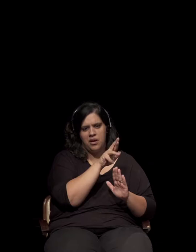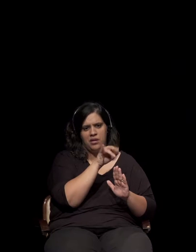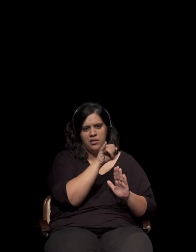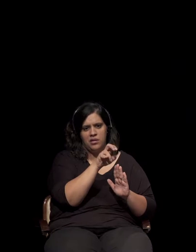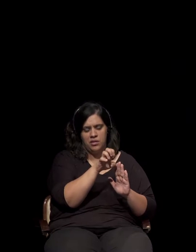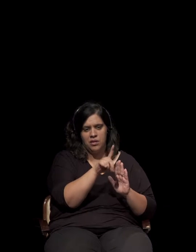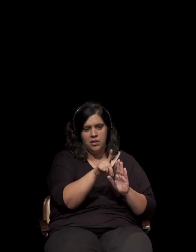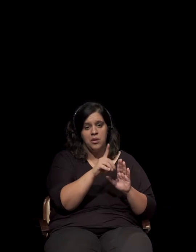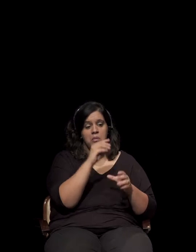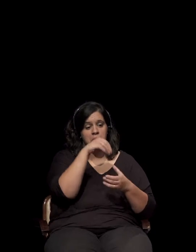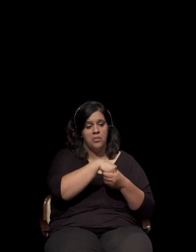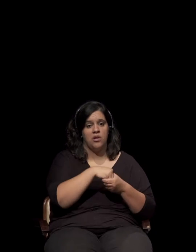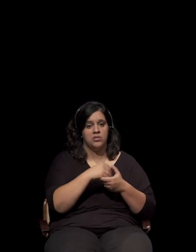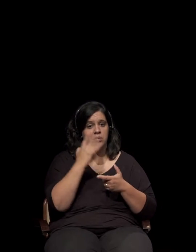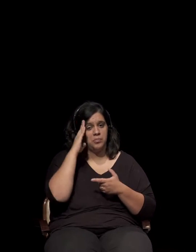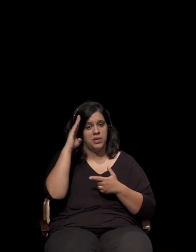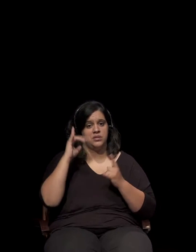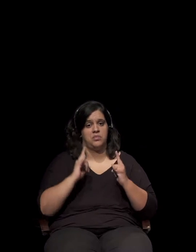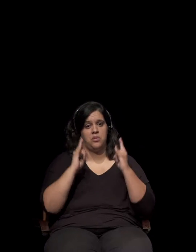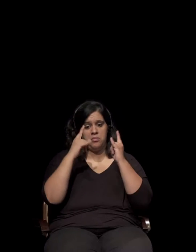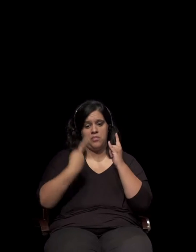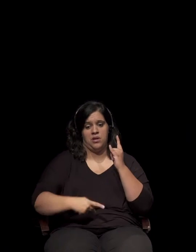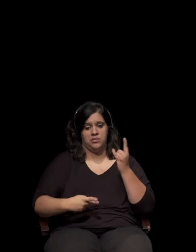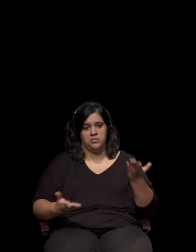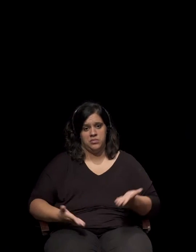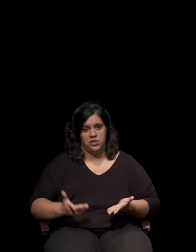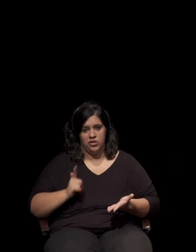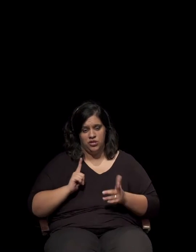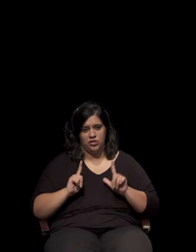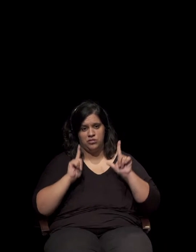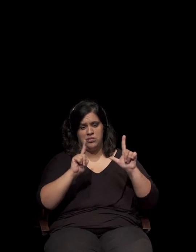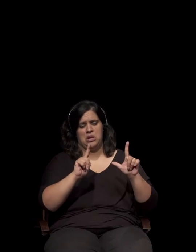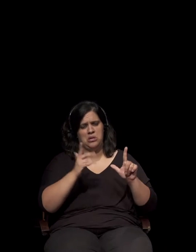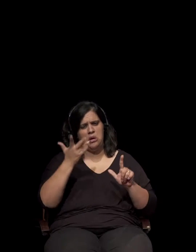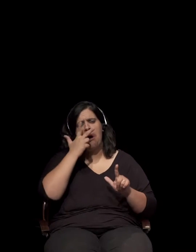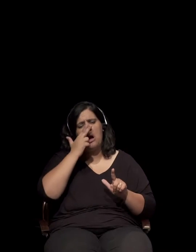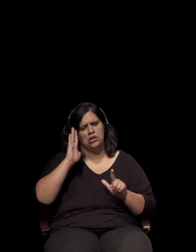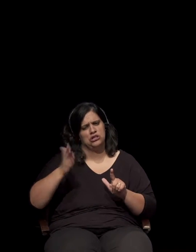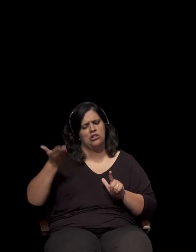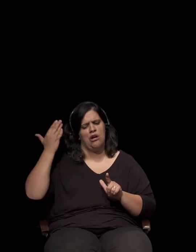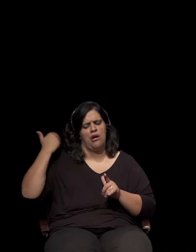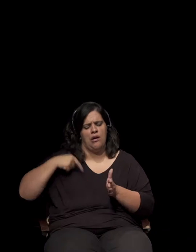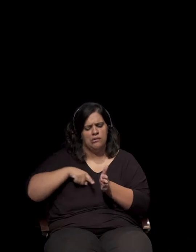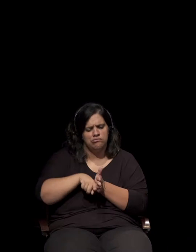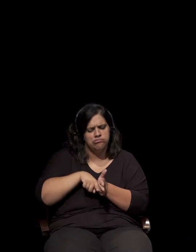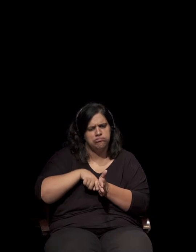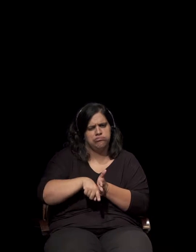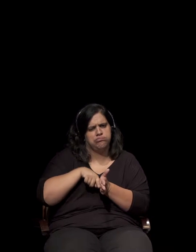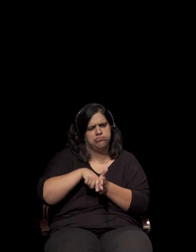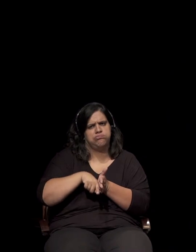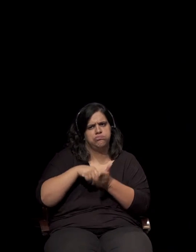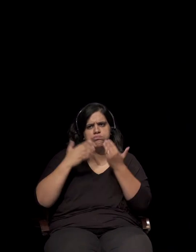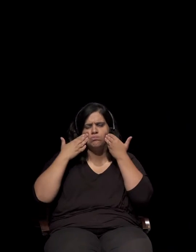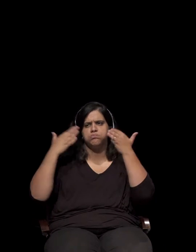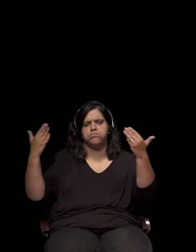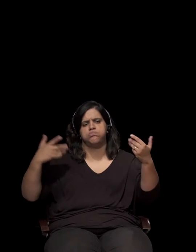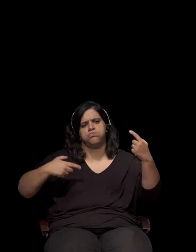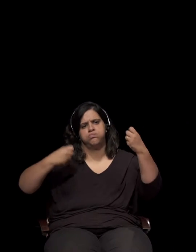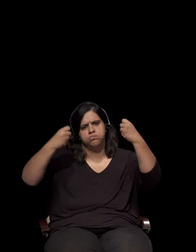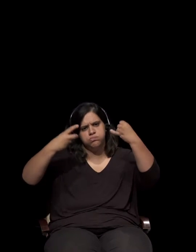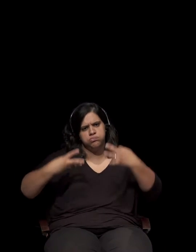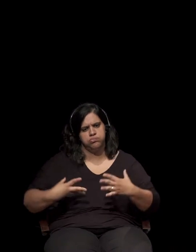trust that these issues have been thoroughly researched, publicly discussed, and institutionally resolved.